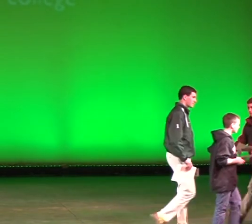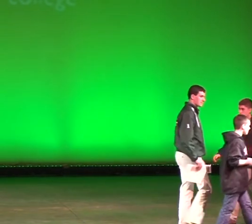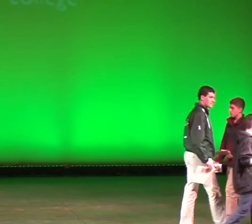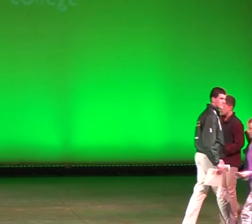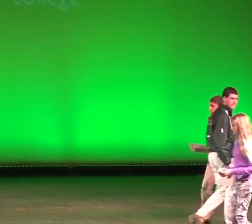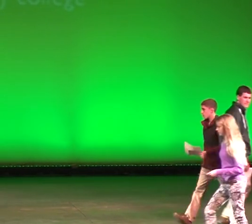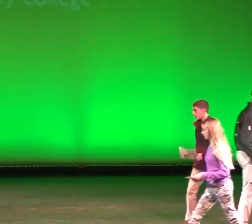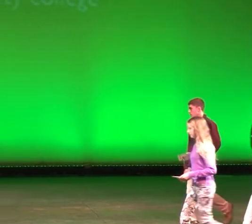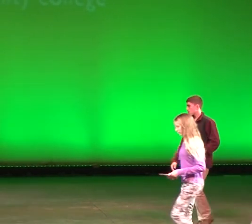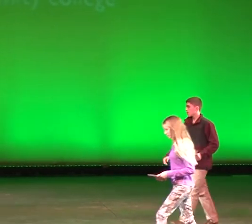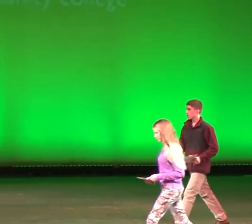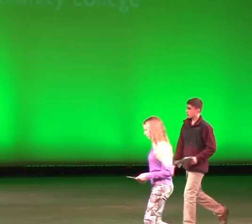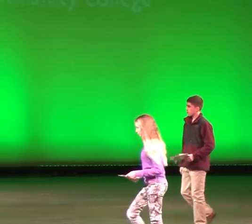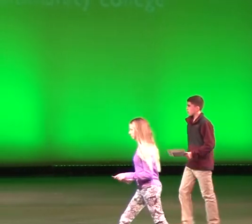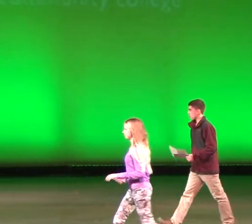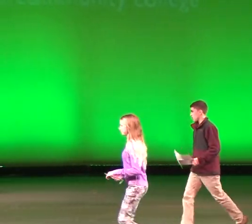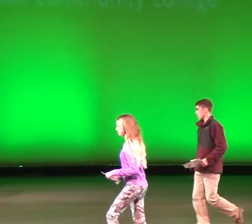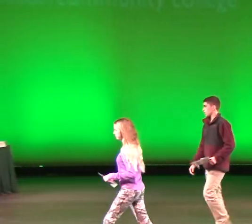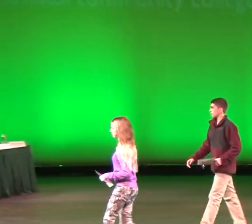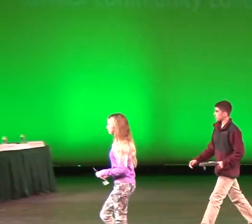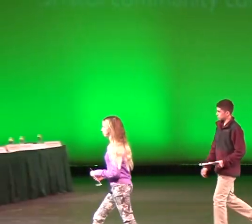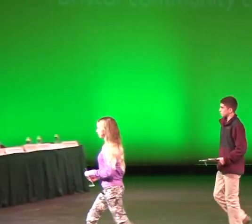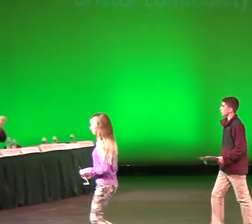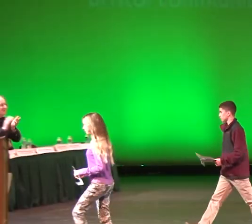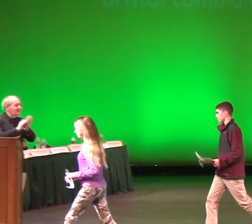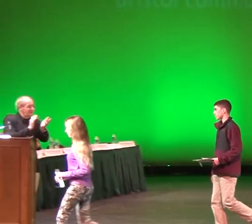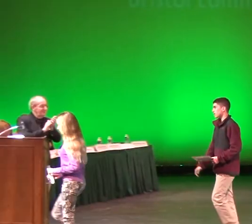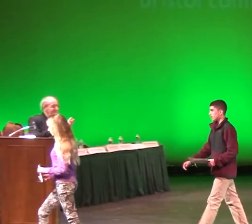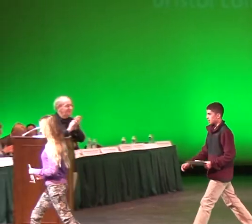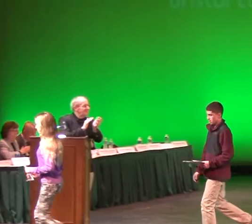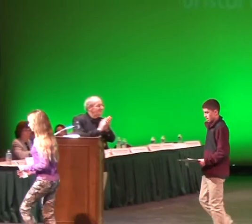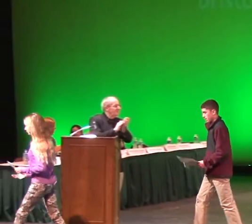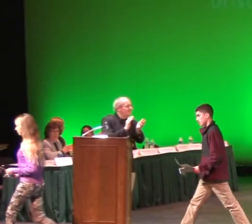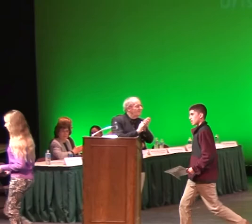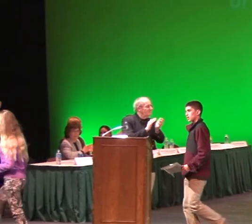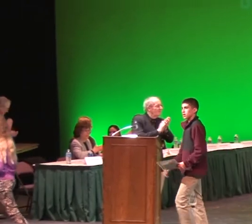A rousing round of applause as these persons leave.